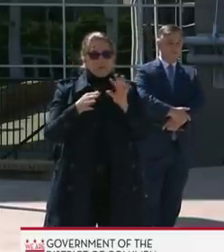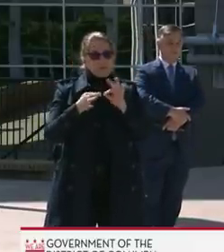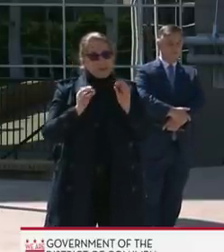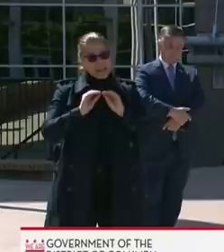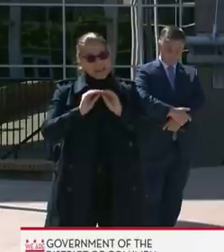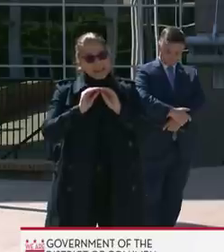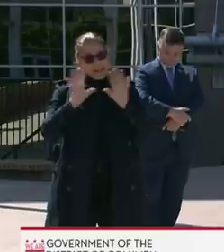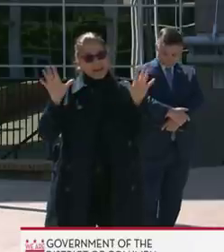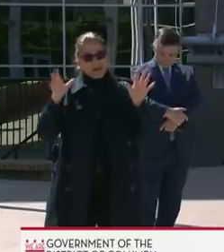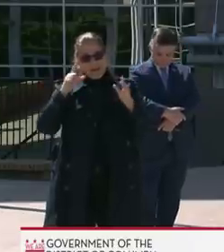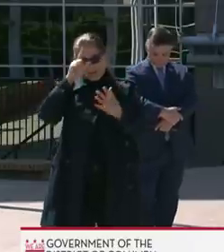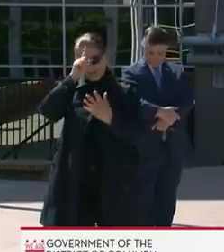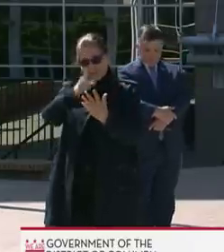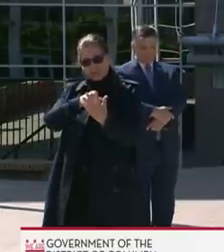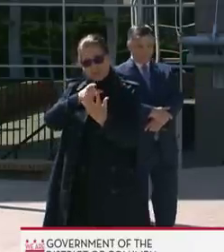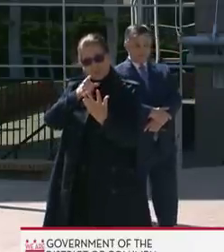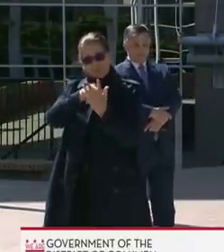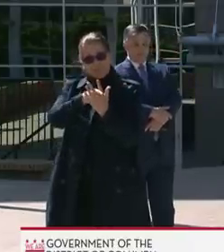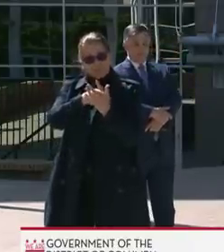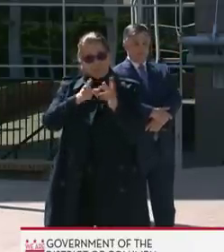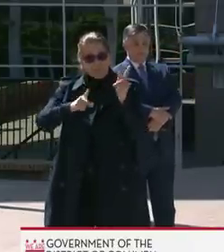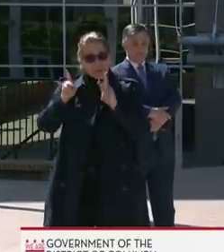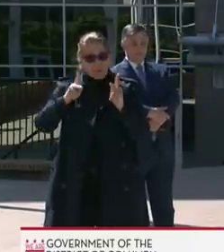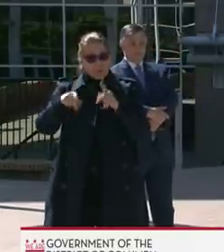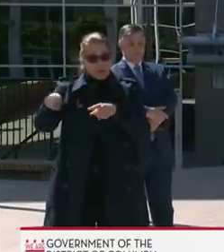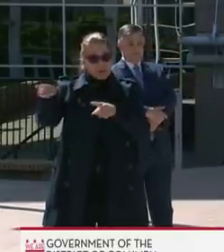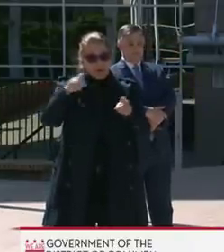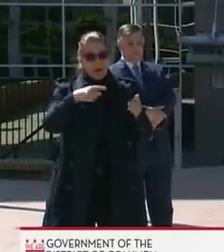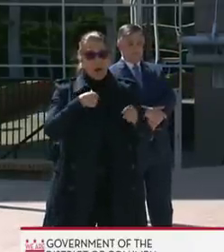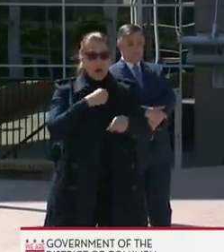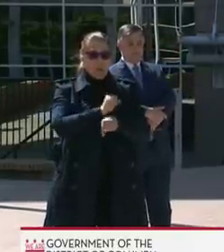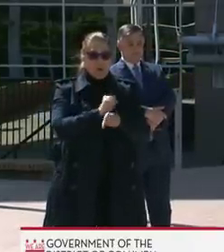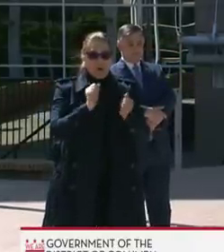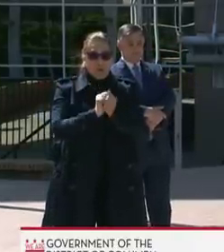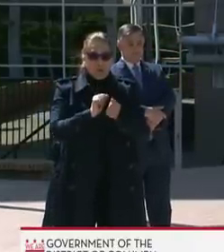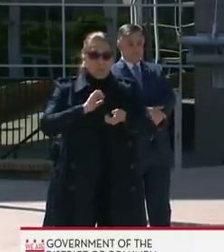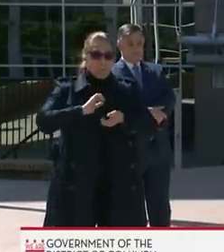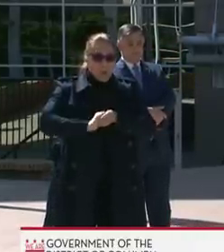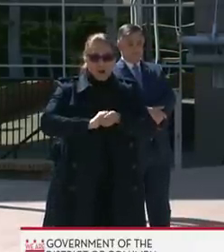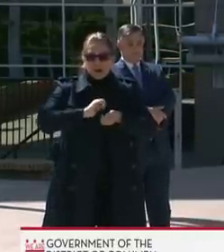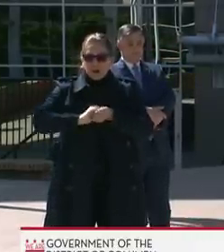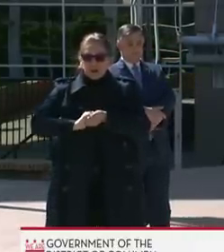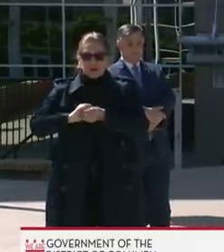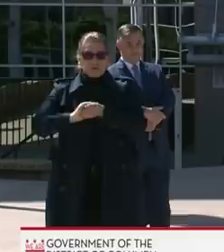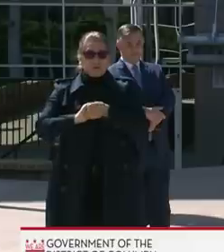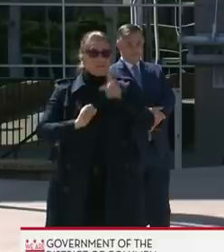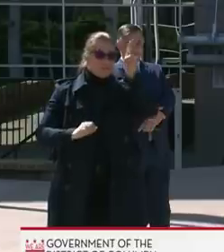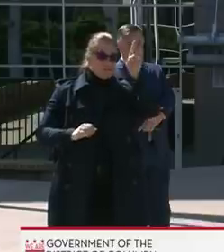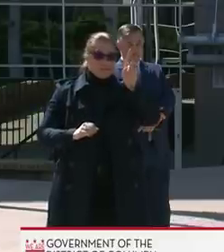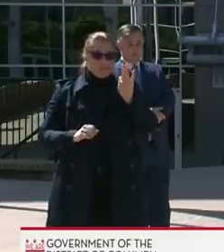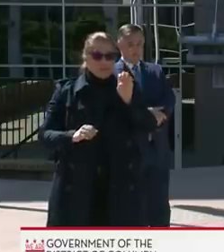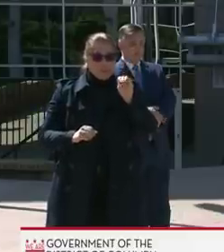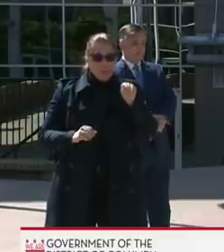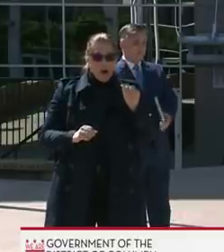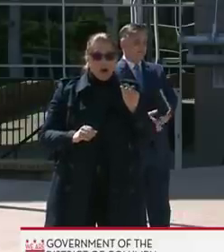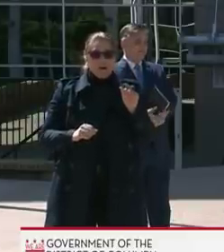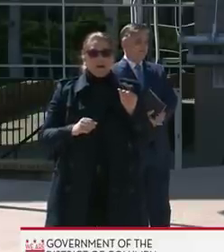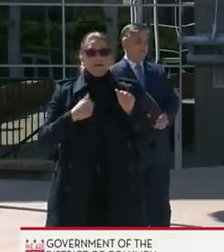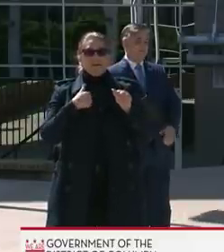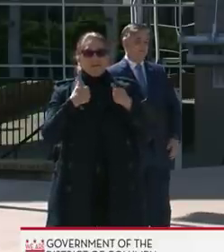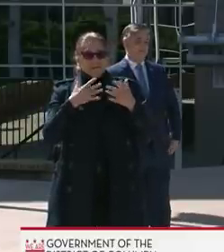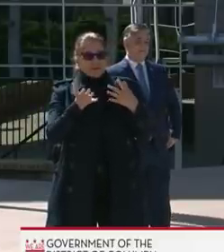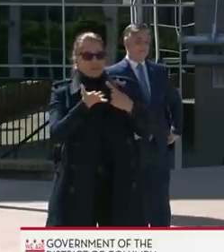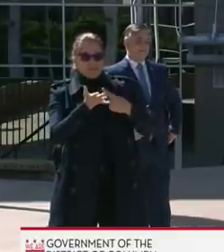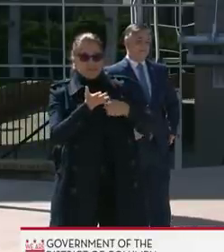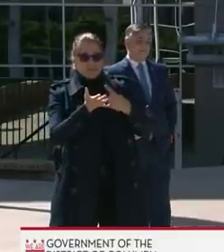federal partners at FEMA. Last week I talked to our regional director, and I think that's the emphasis that